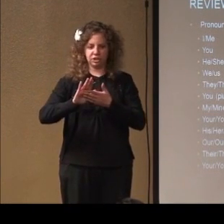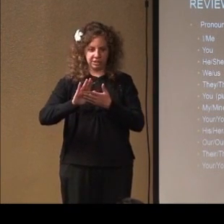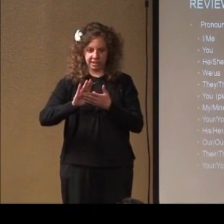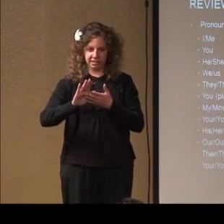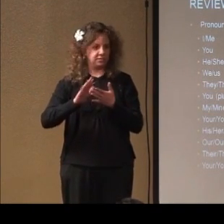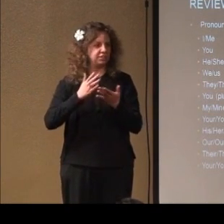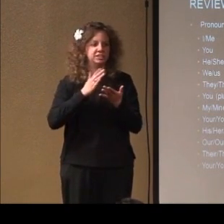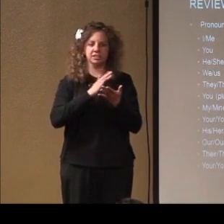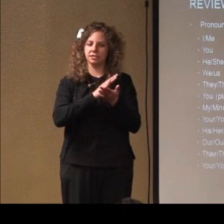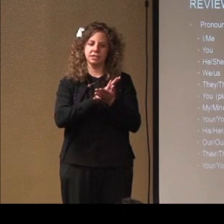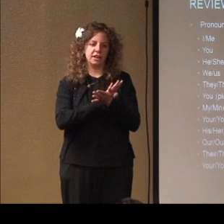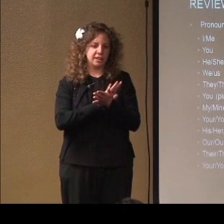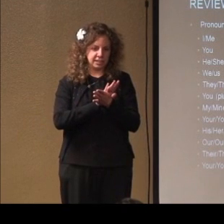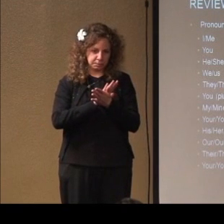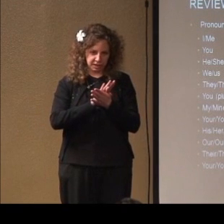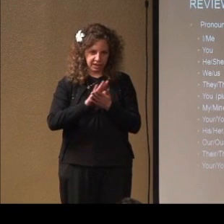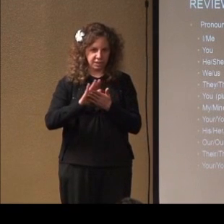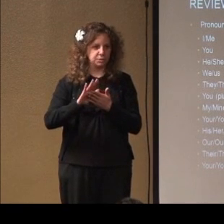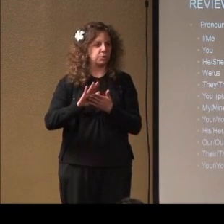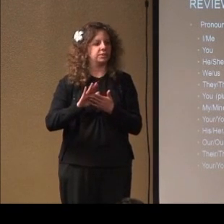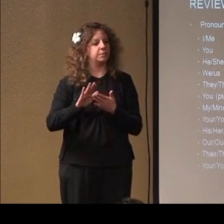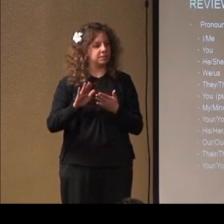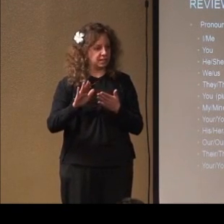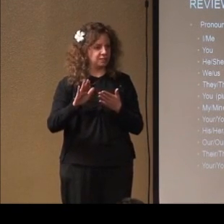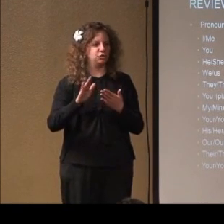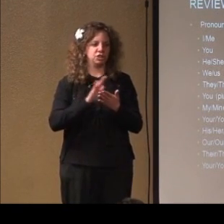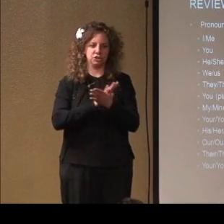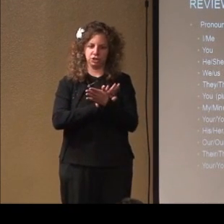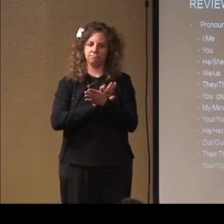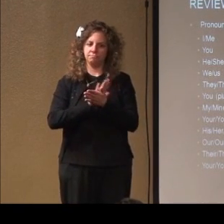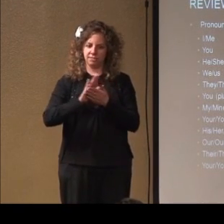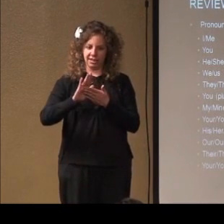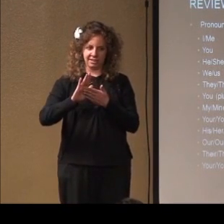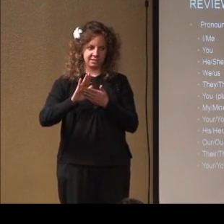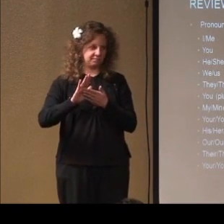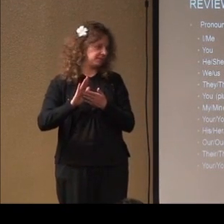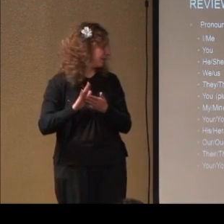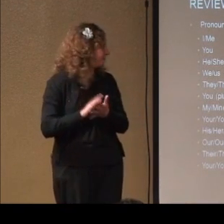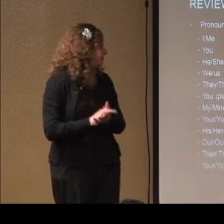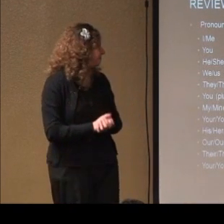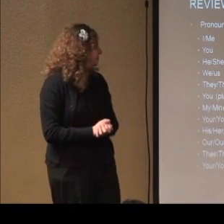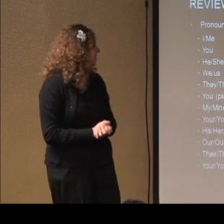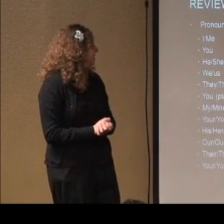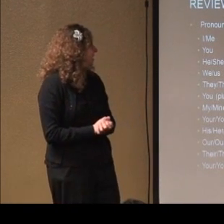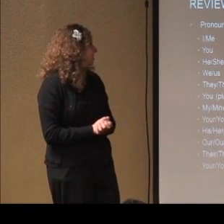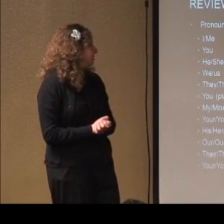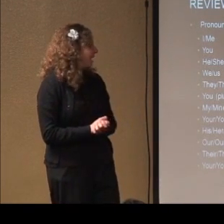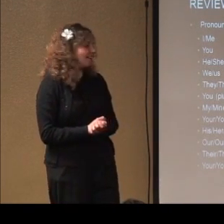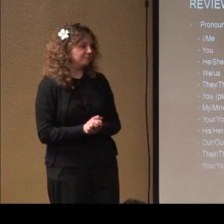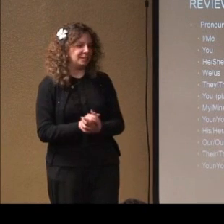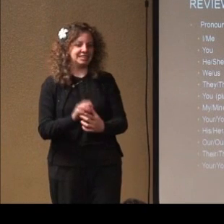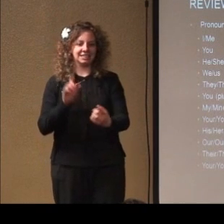just say, this is a nice place, or that was a nice gesture. Nice, okay? Then we have meet.